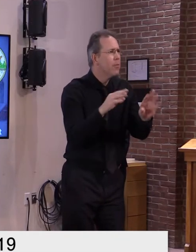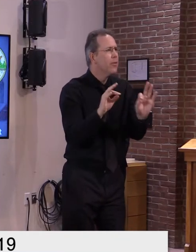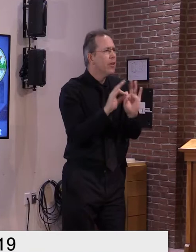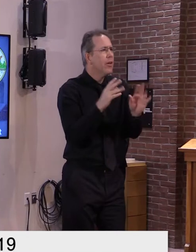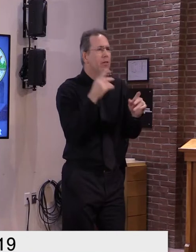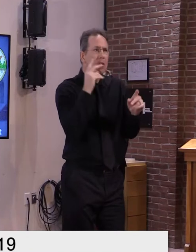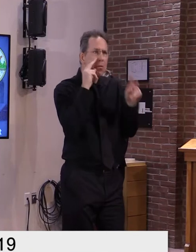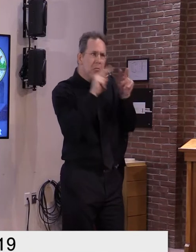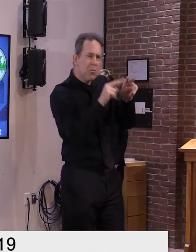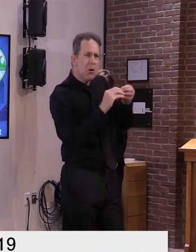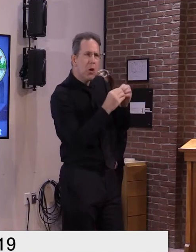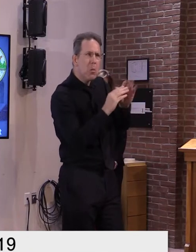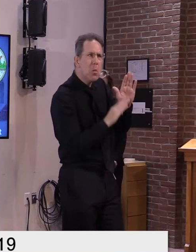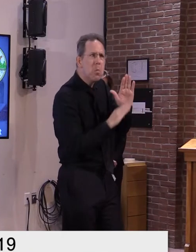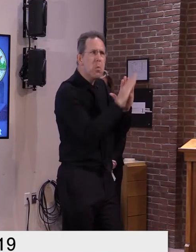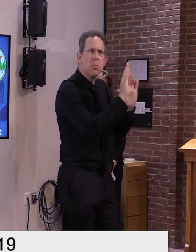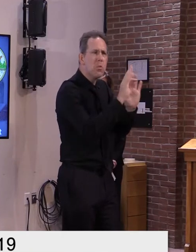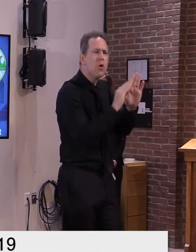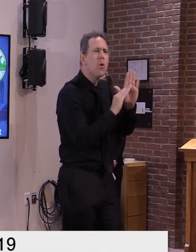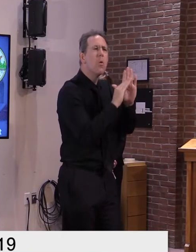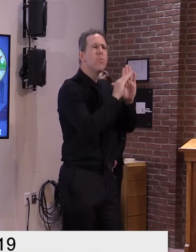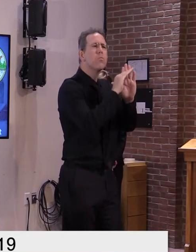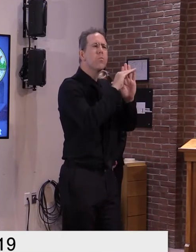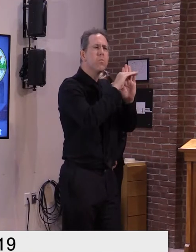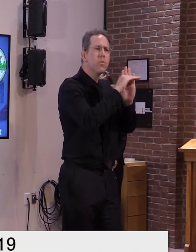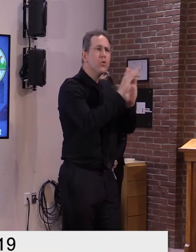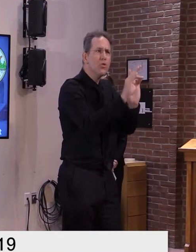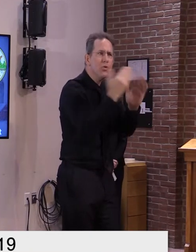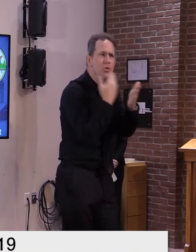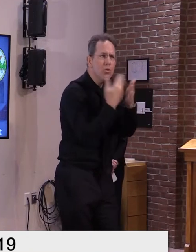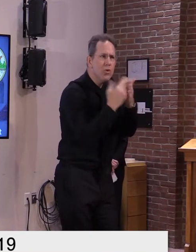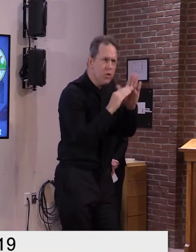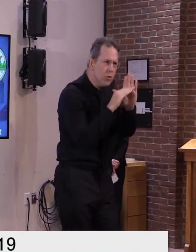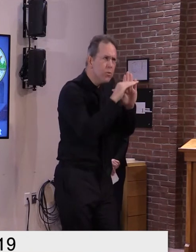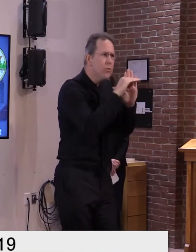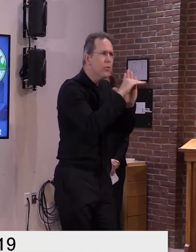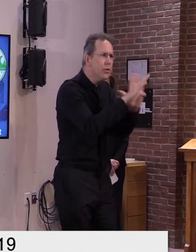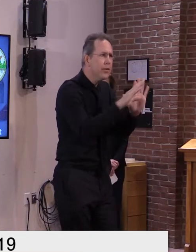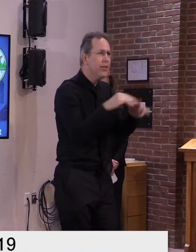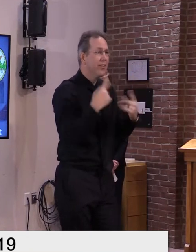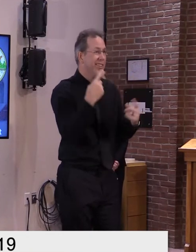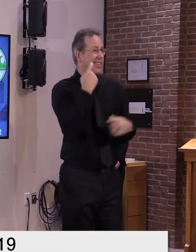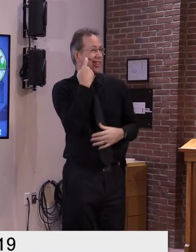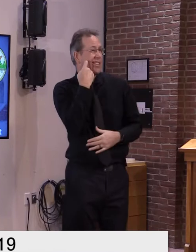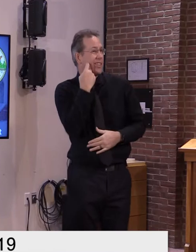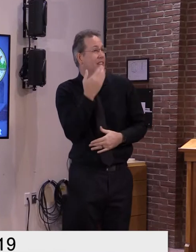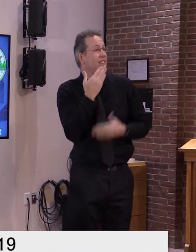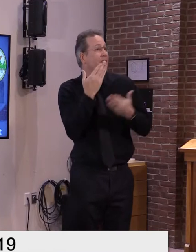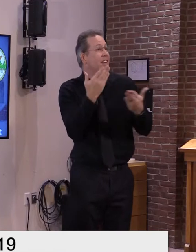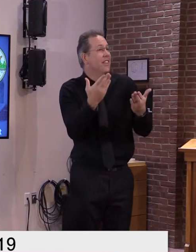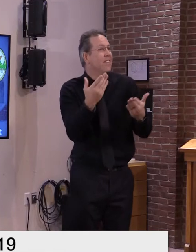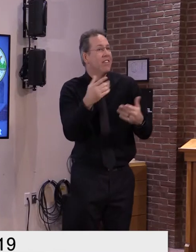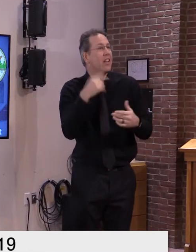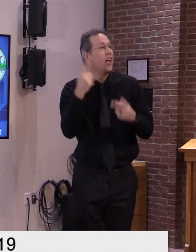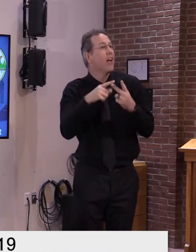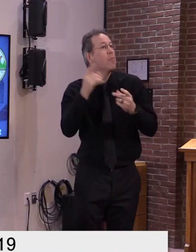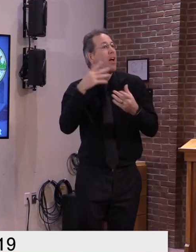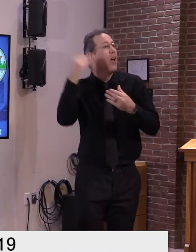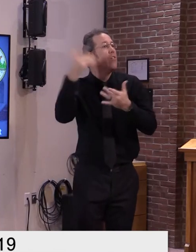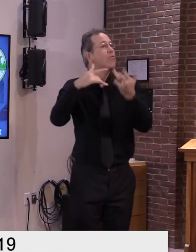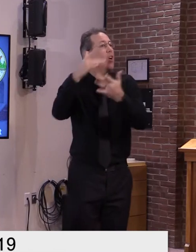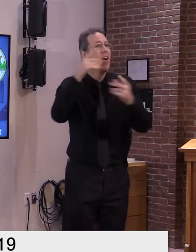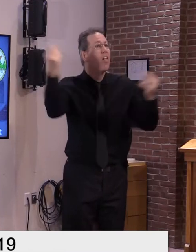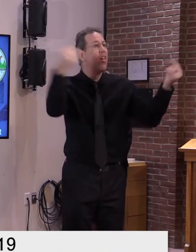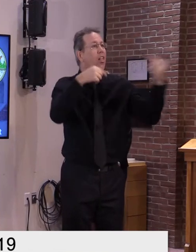ago. We're not seeing increases from Thanksgiving like other states are. And our travel-related